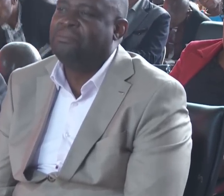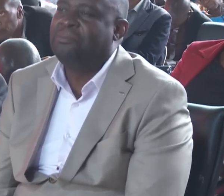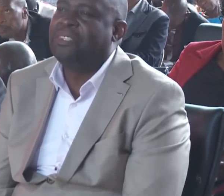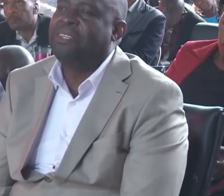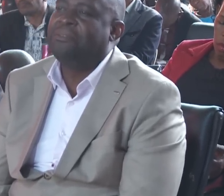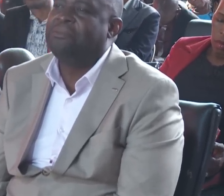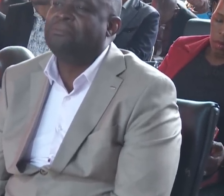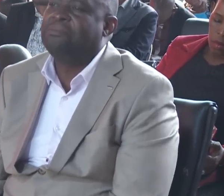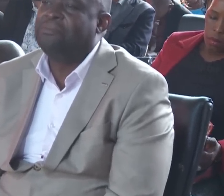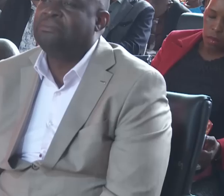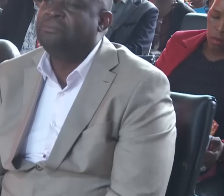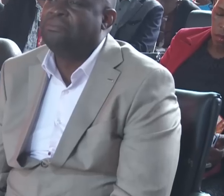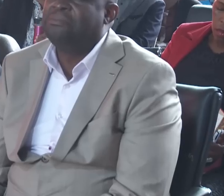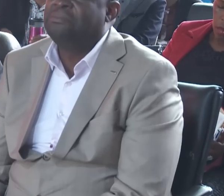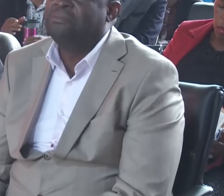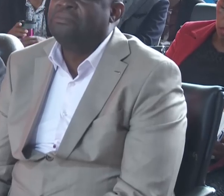speak.